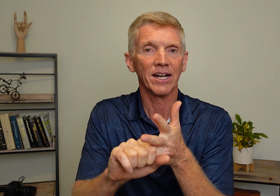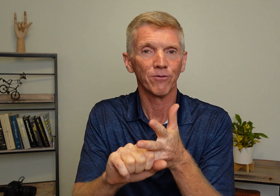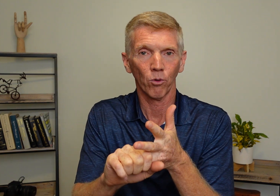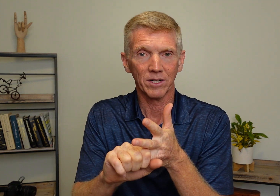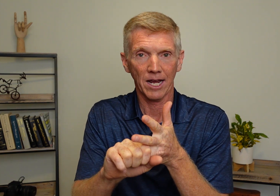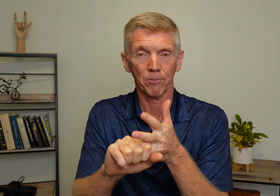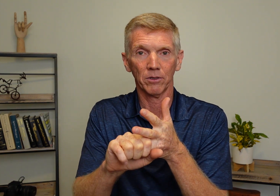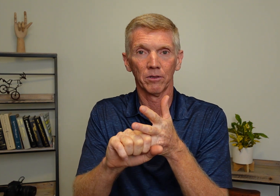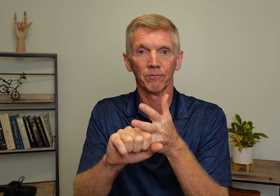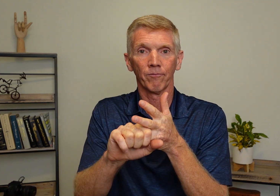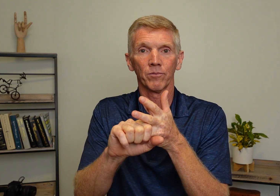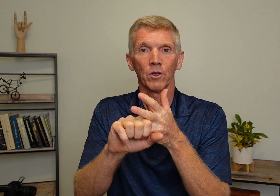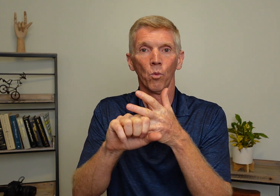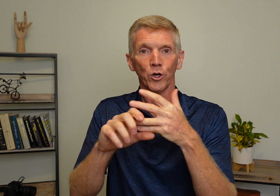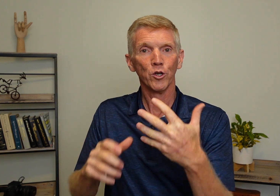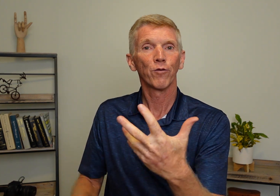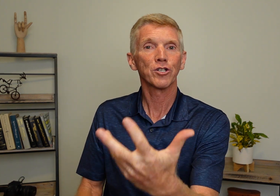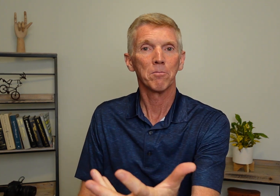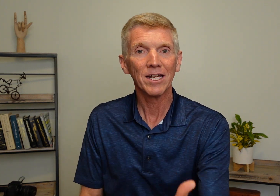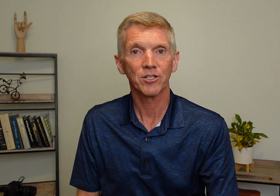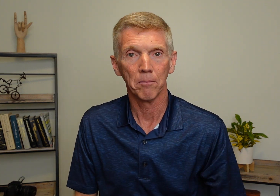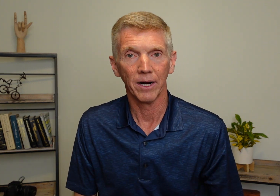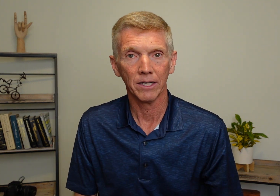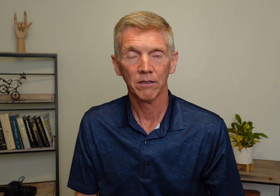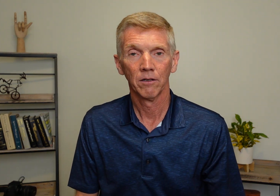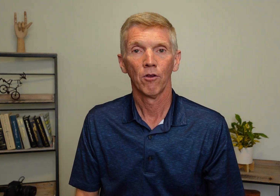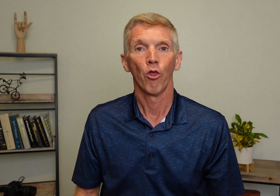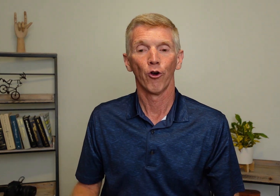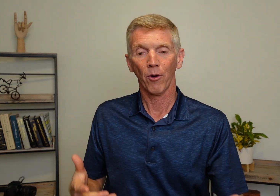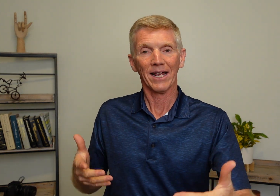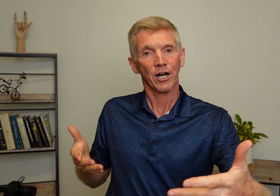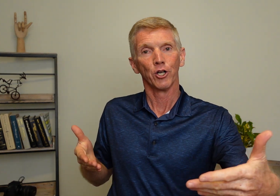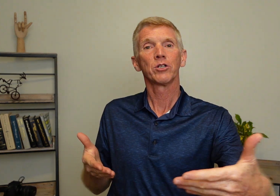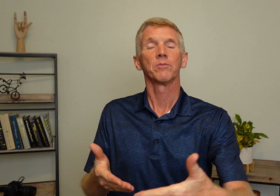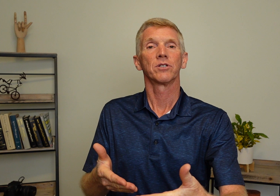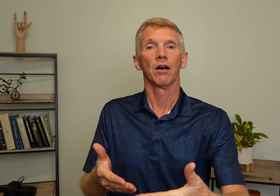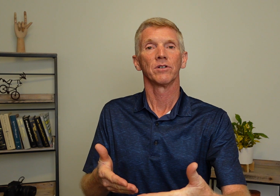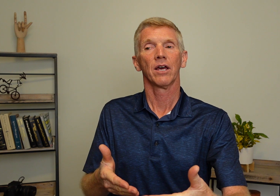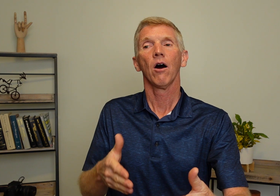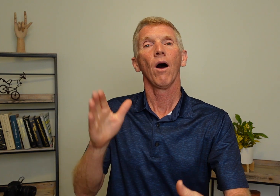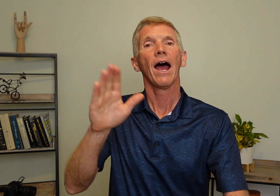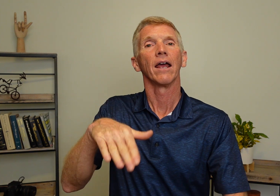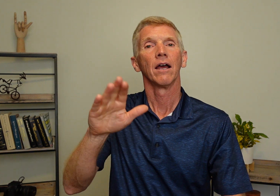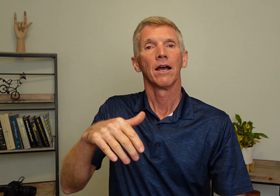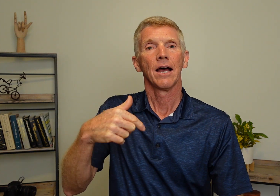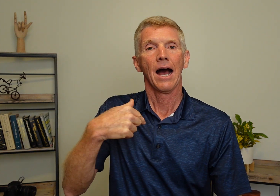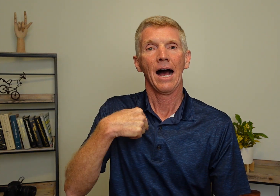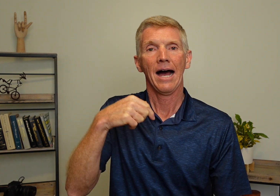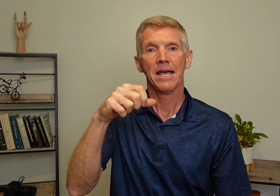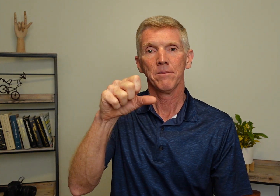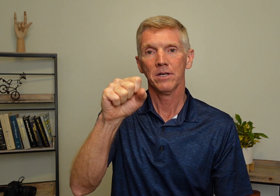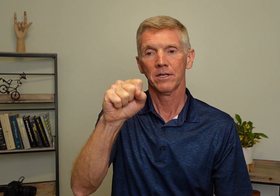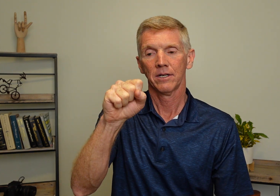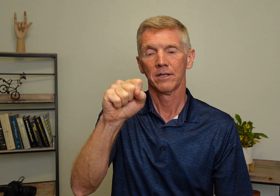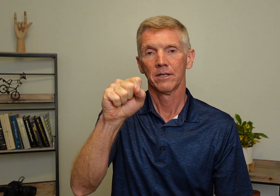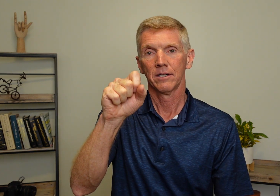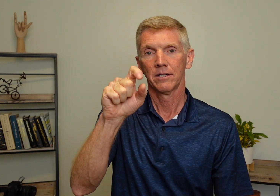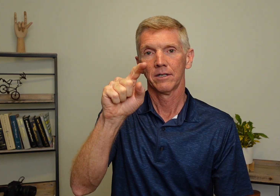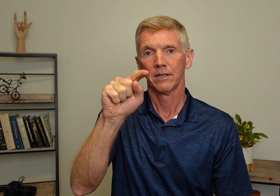for example. When you first meet somebody, they're going to introduce themselves and say, oh, hi, I'm